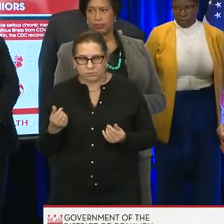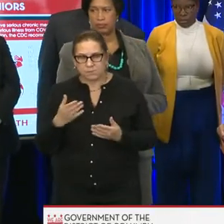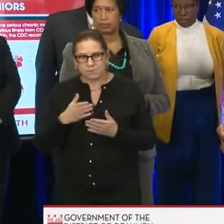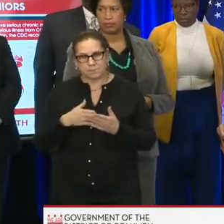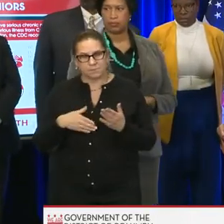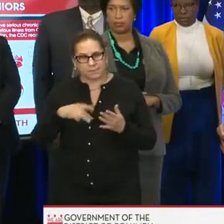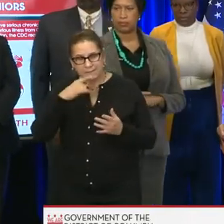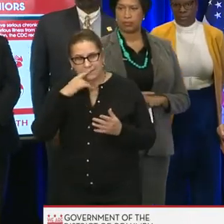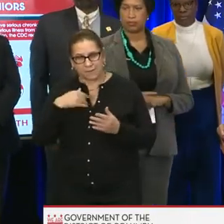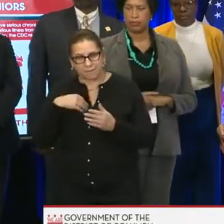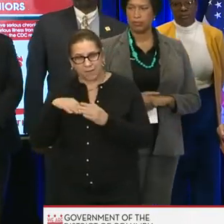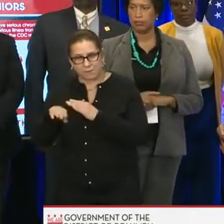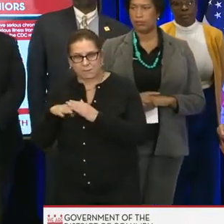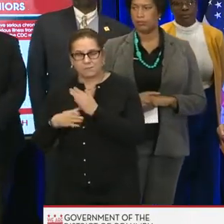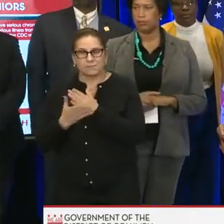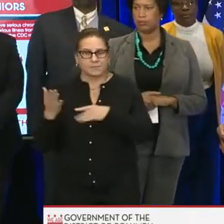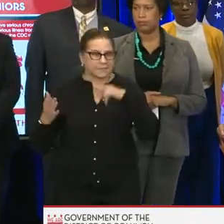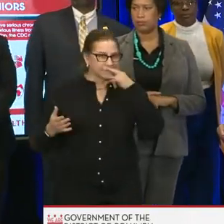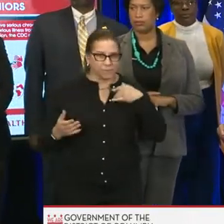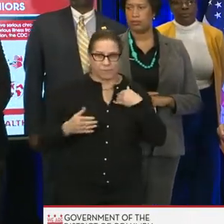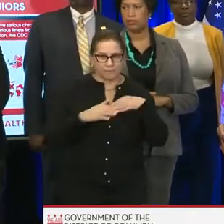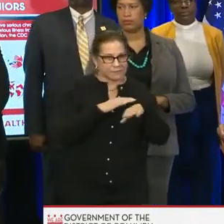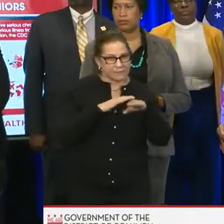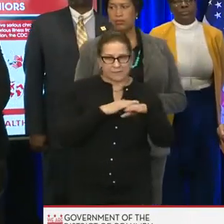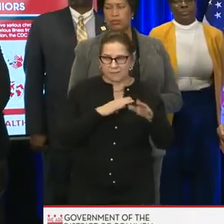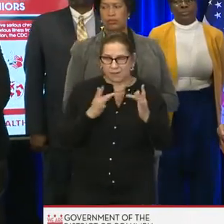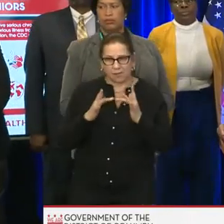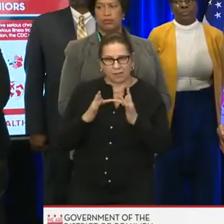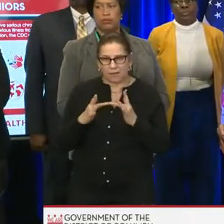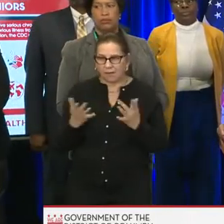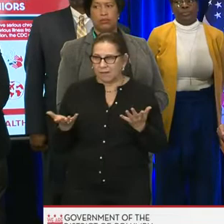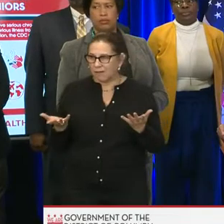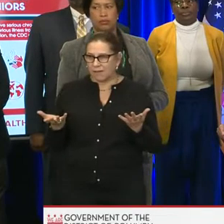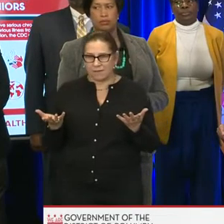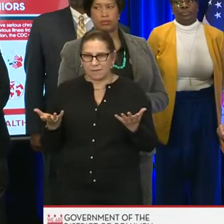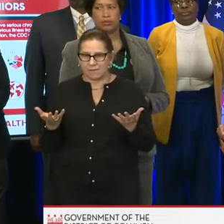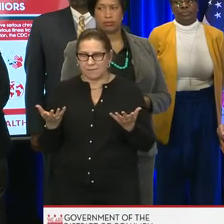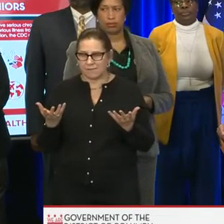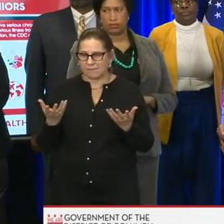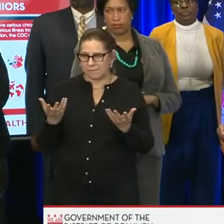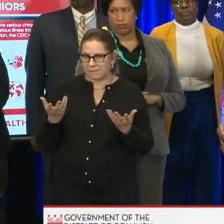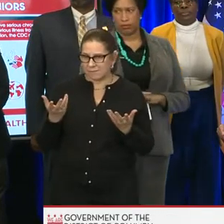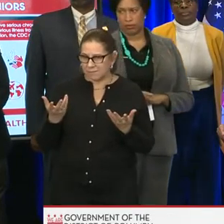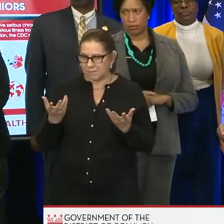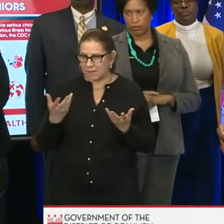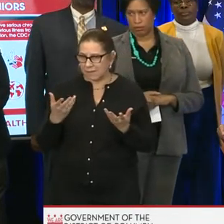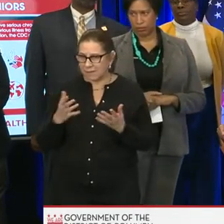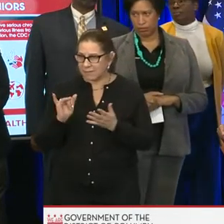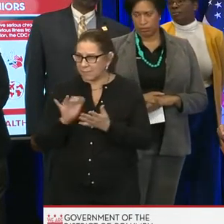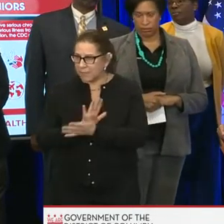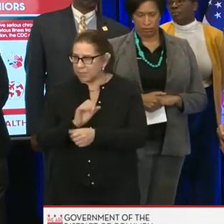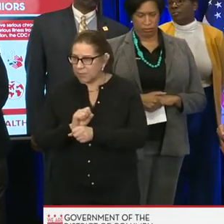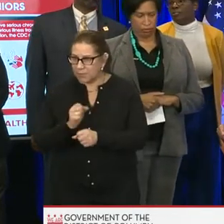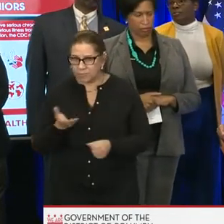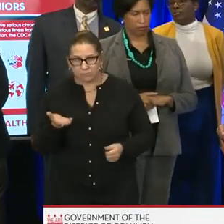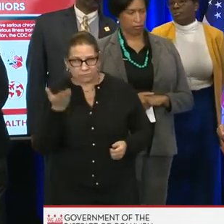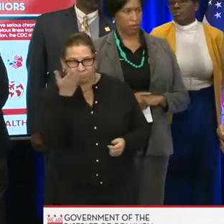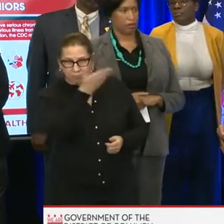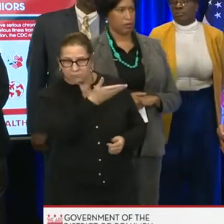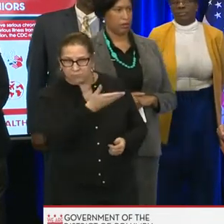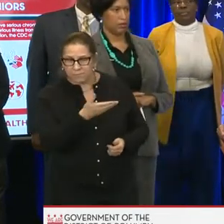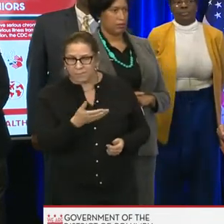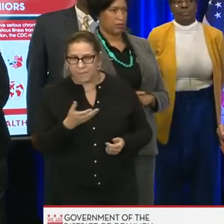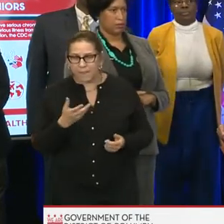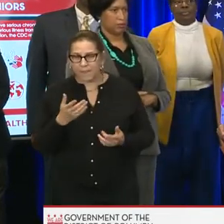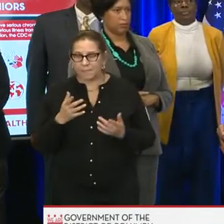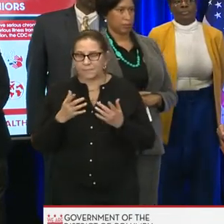many don't have enough reliable internet to go as far as submitting kind of paperwork and things like that. Thank you,